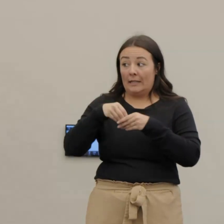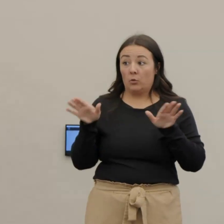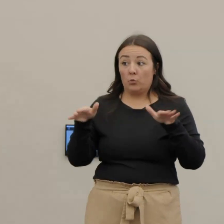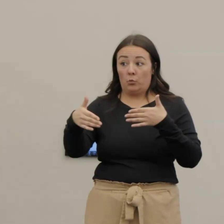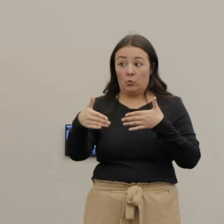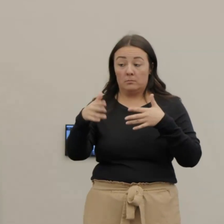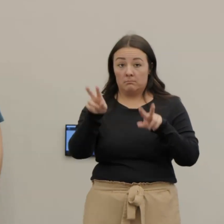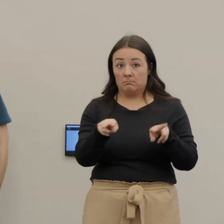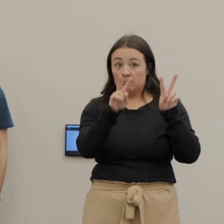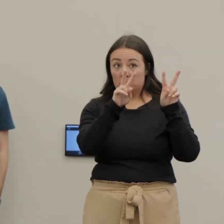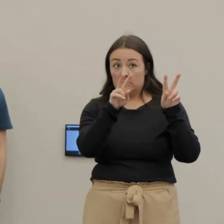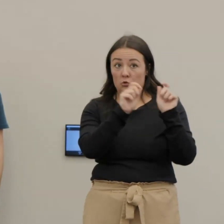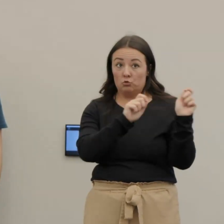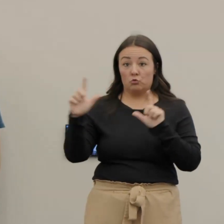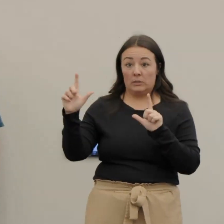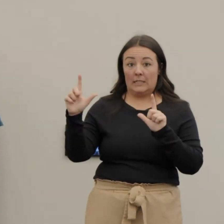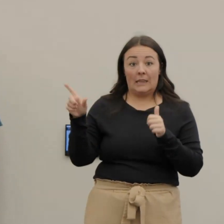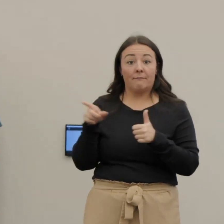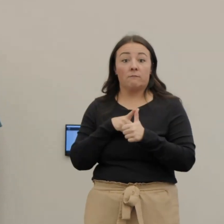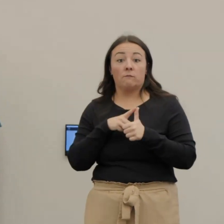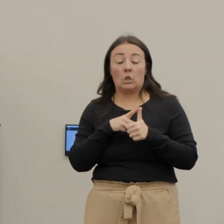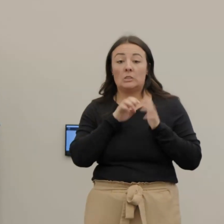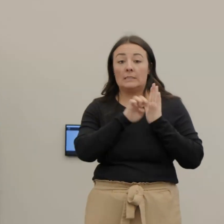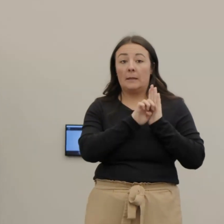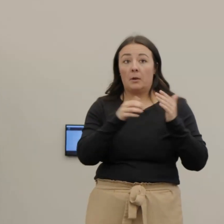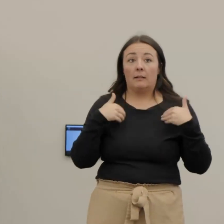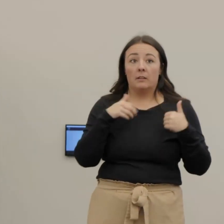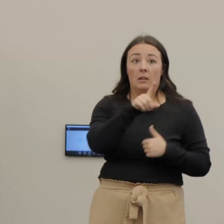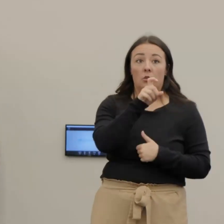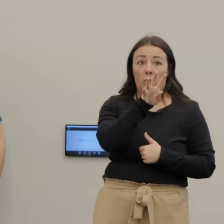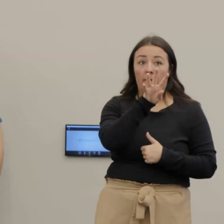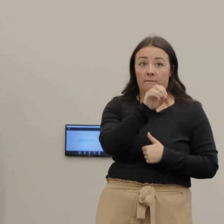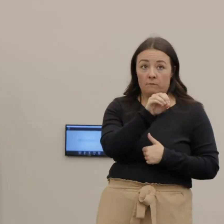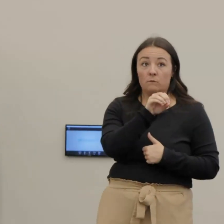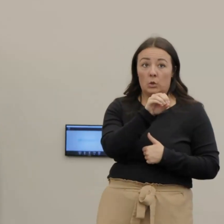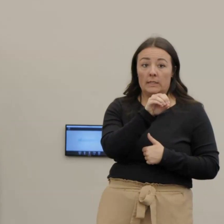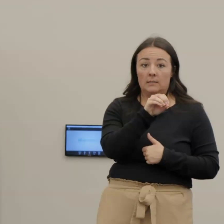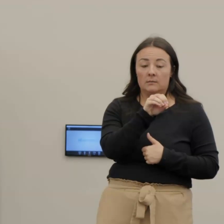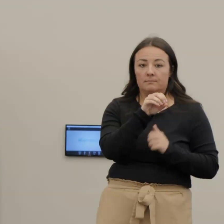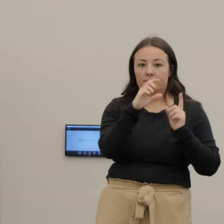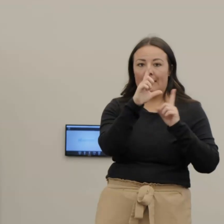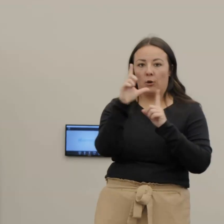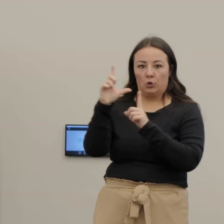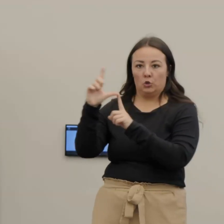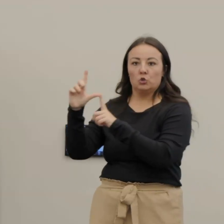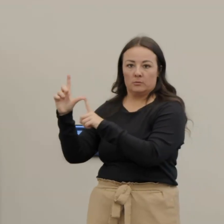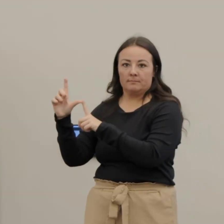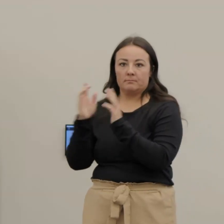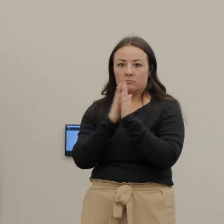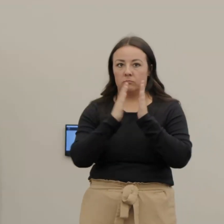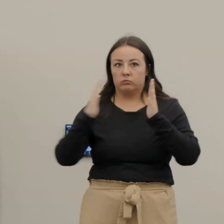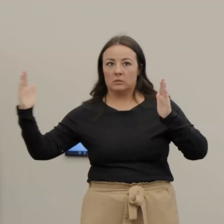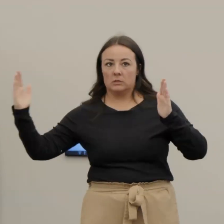at the screen, the first example has 140 characters wide on my slide. And the second one